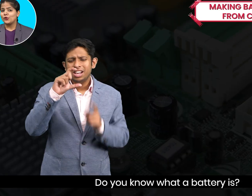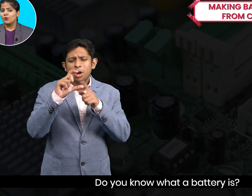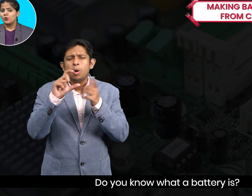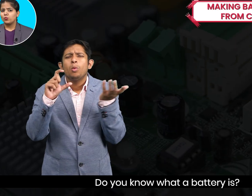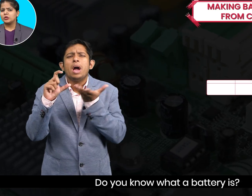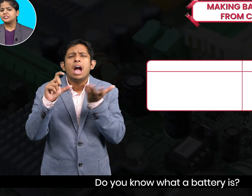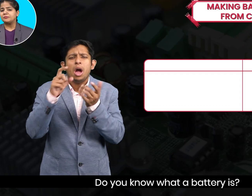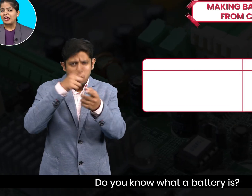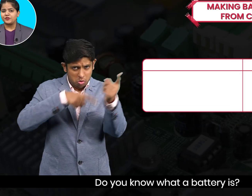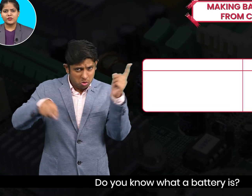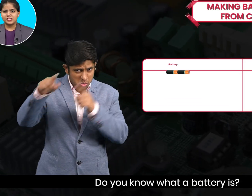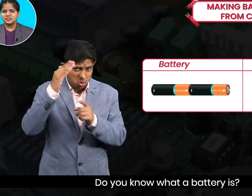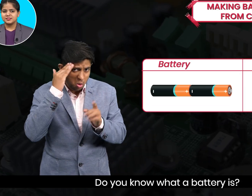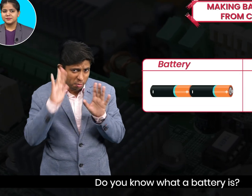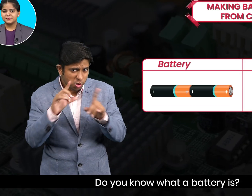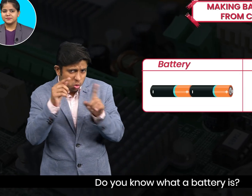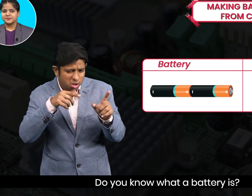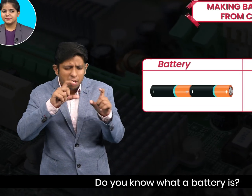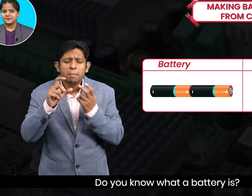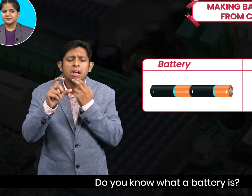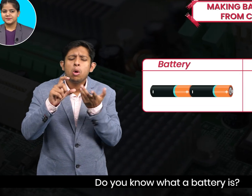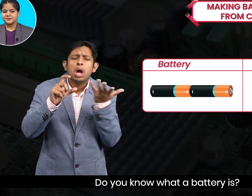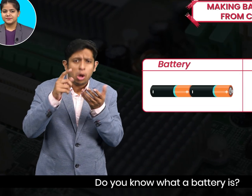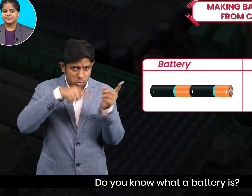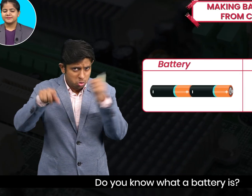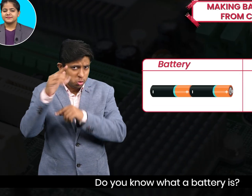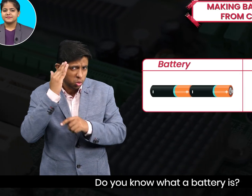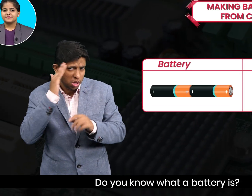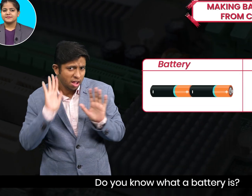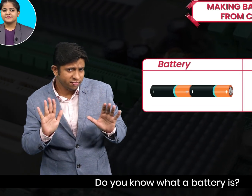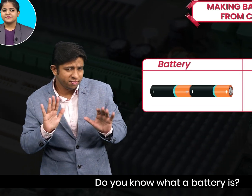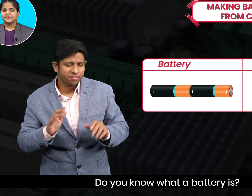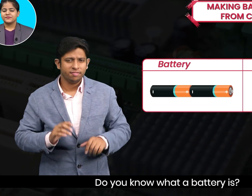Do you know what a battery is?